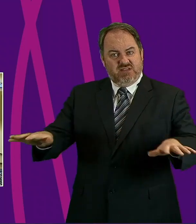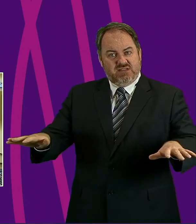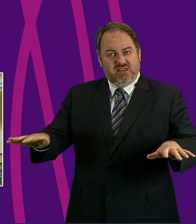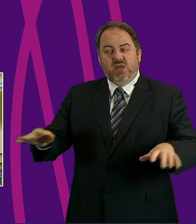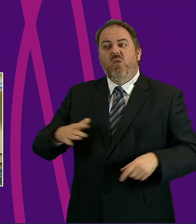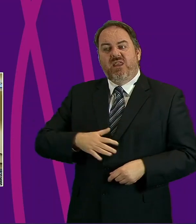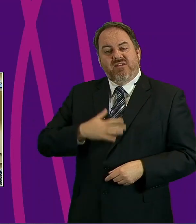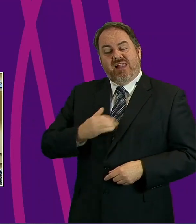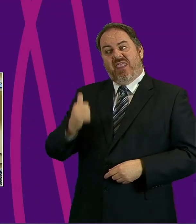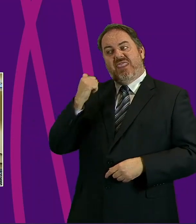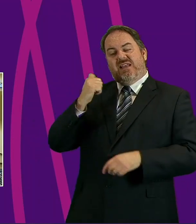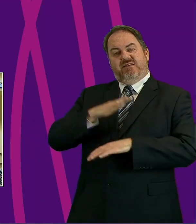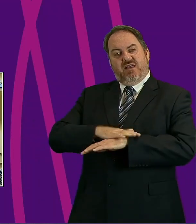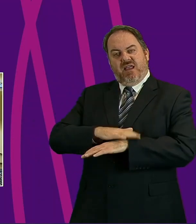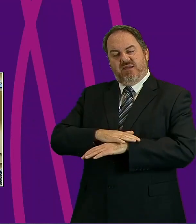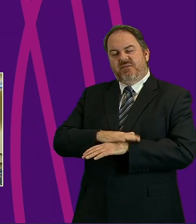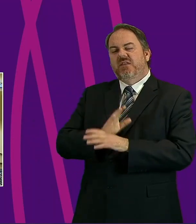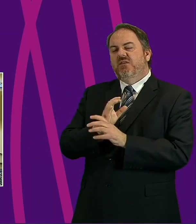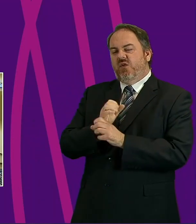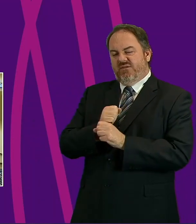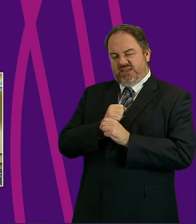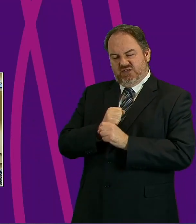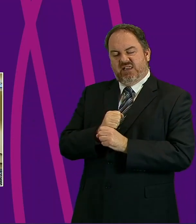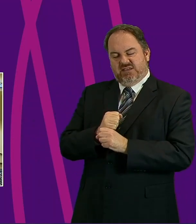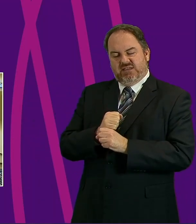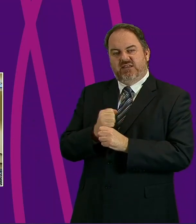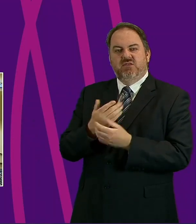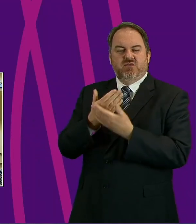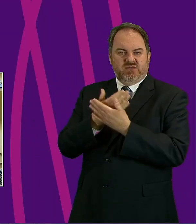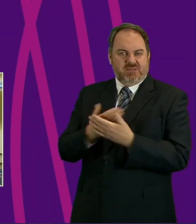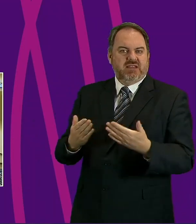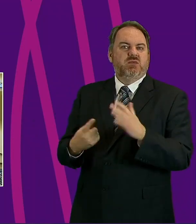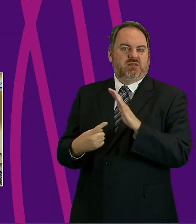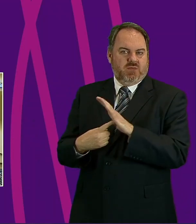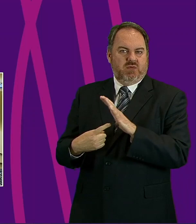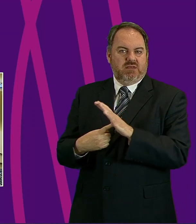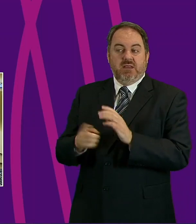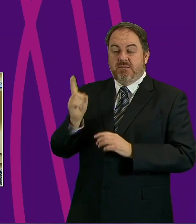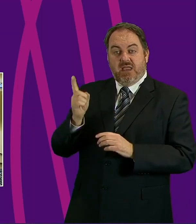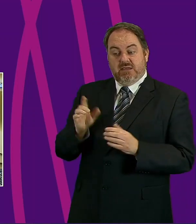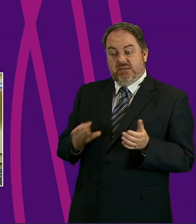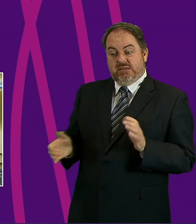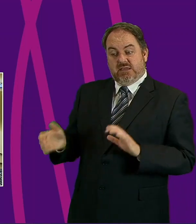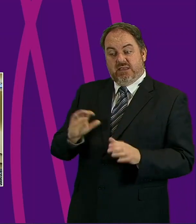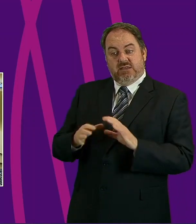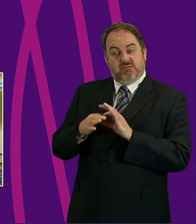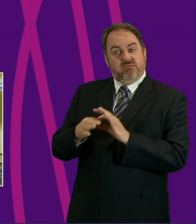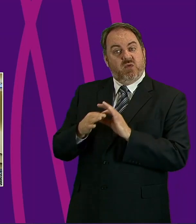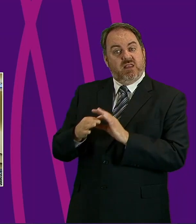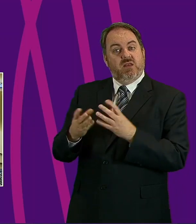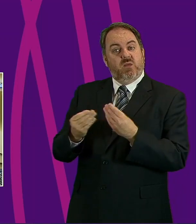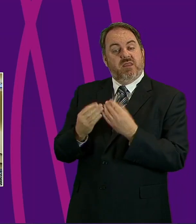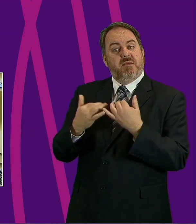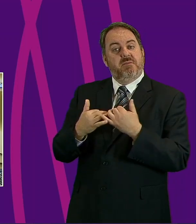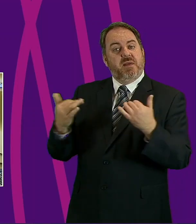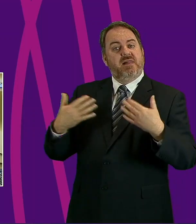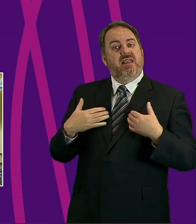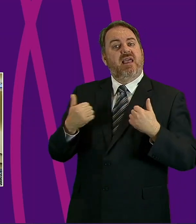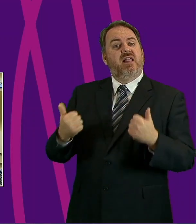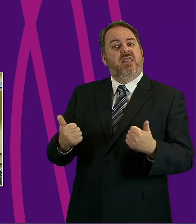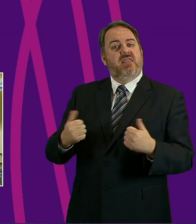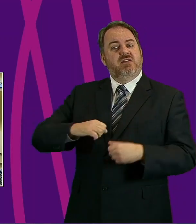factor at the time. My final point, Presiding Officer, and the scientists working with Public Health Scotland are doing further work on looking at